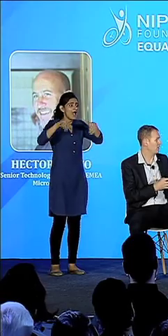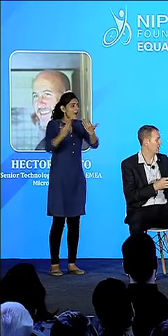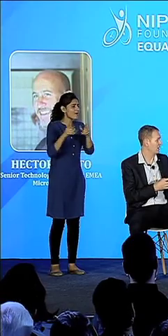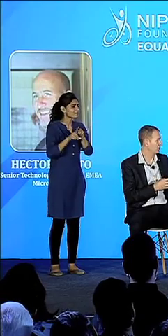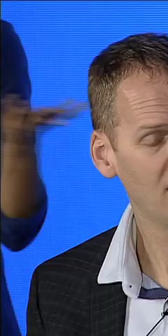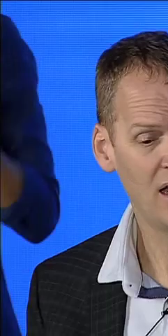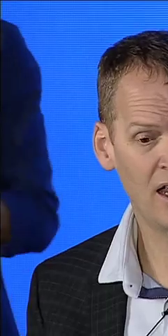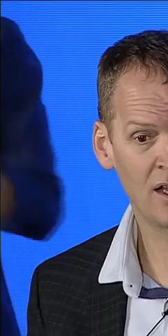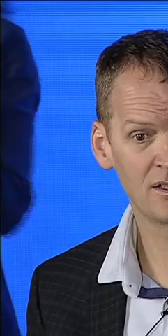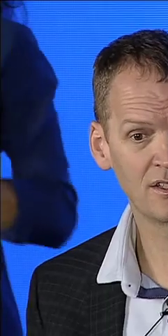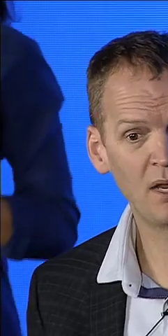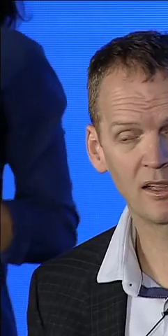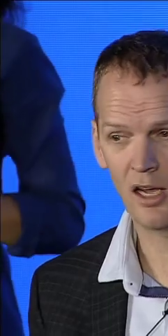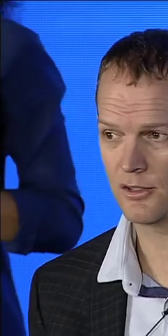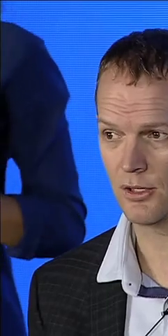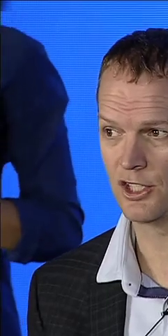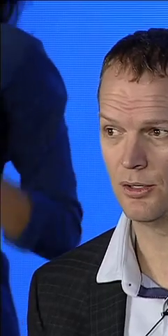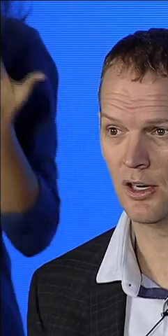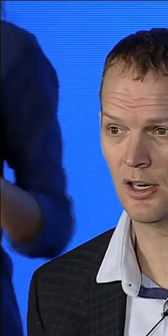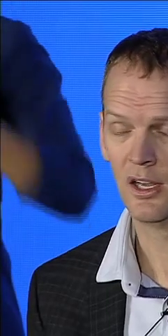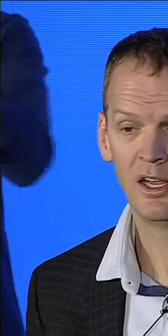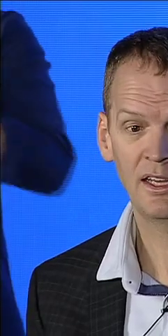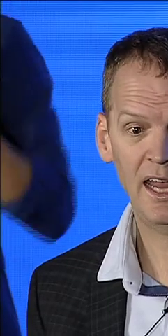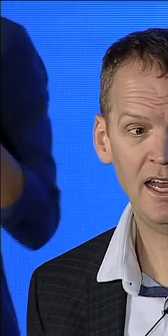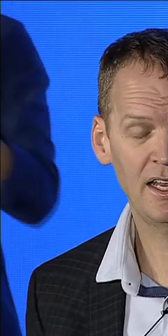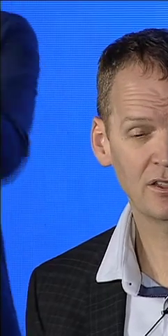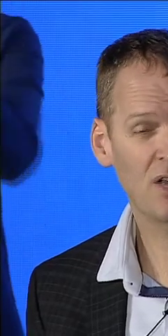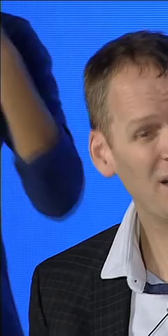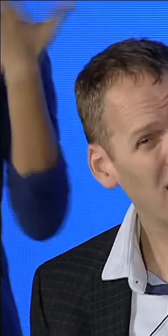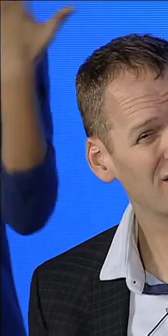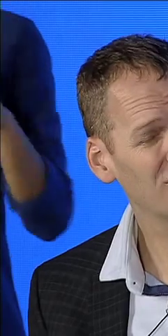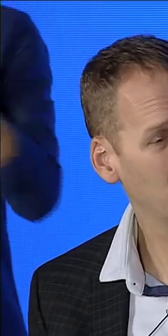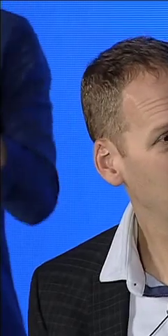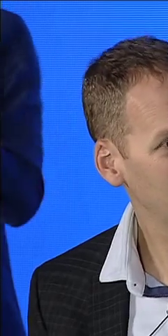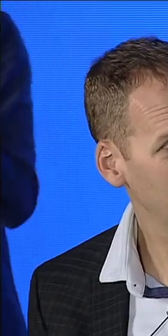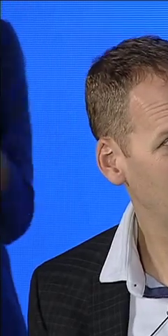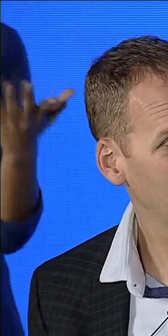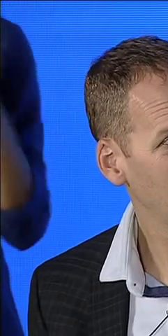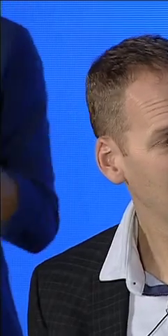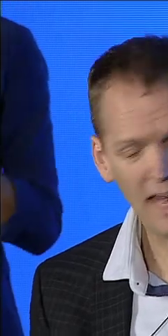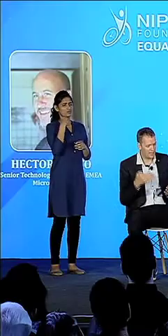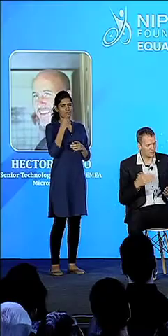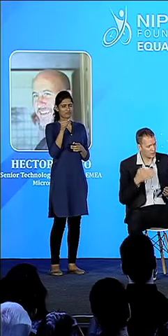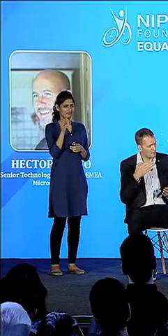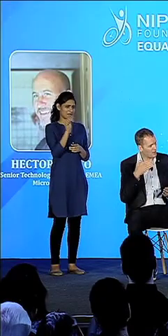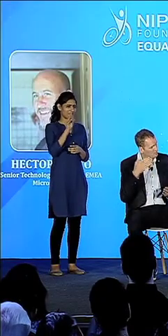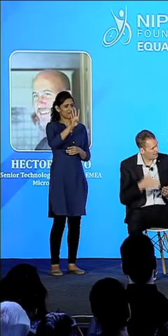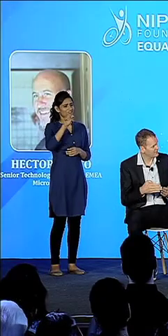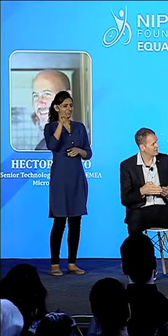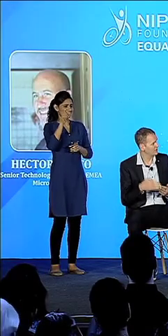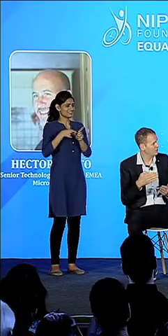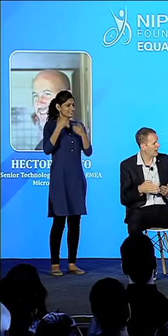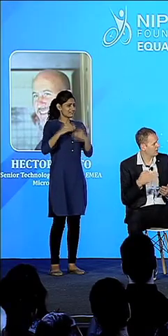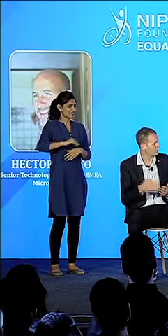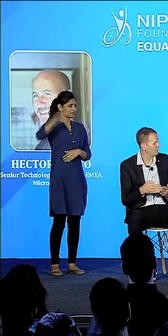about communication? And to make a long story short, Katie, so I've been at Microsoft 21 years now. Katie is one of the